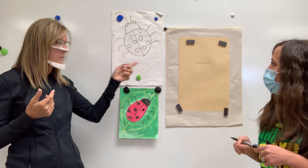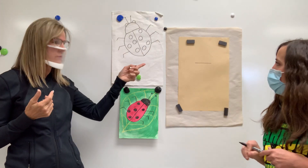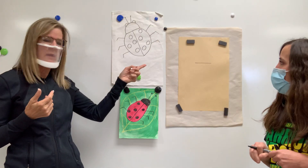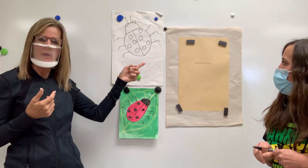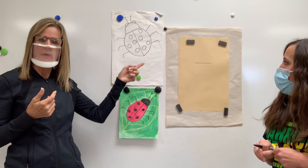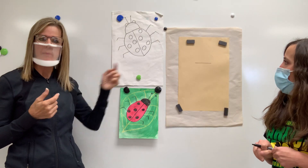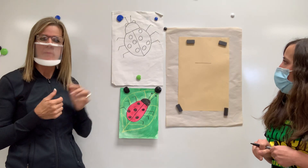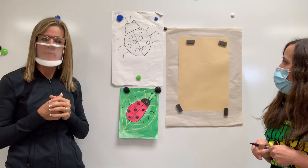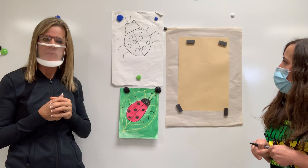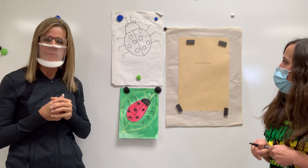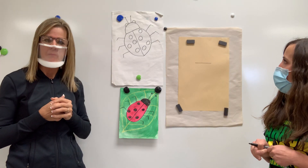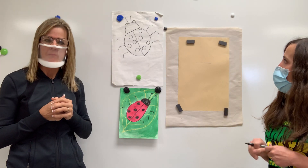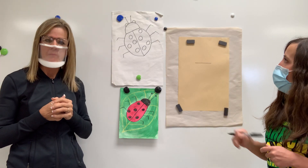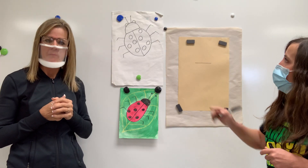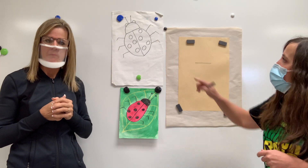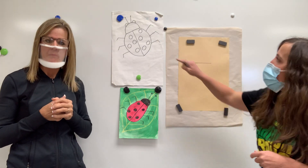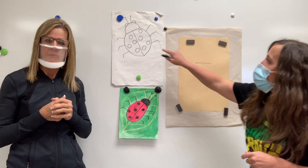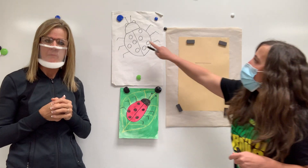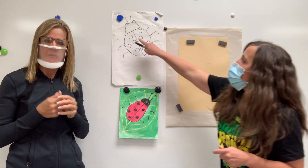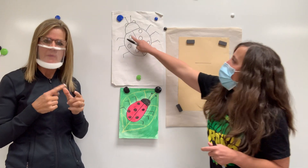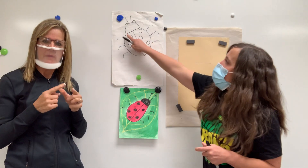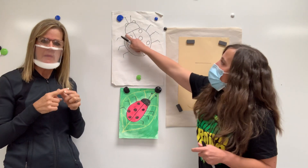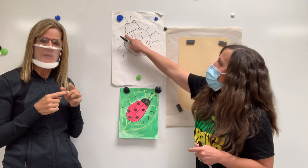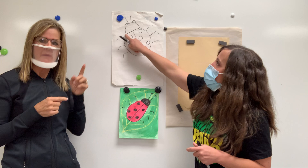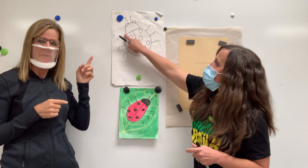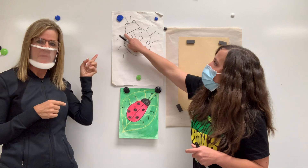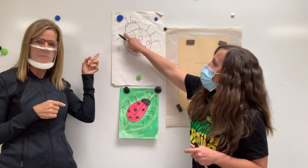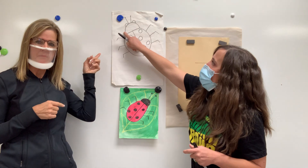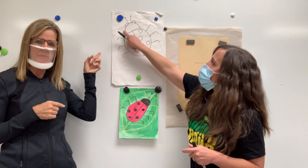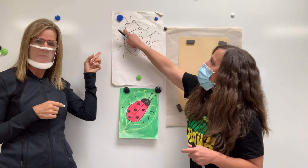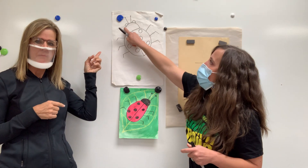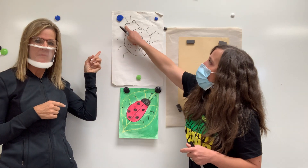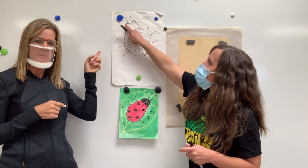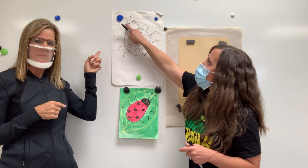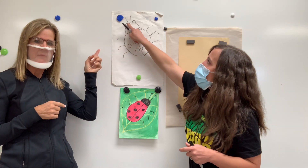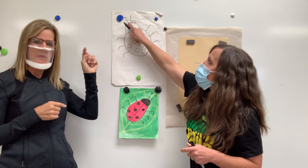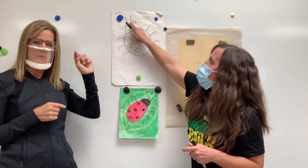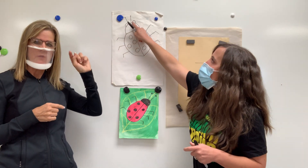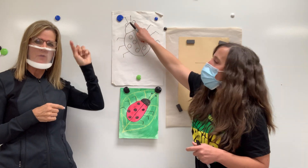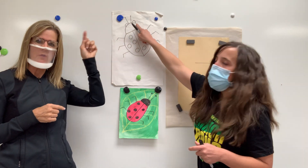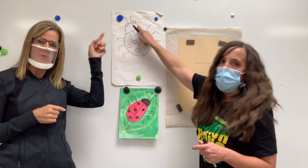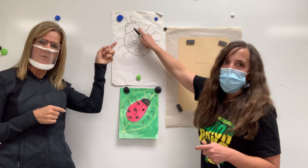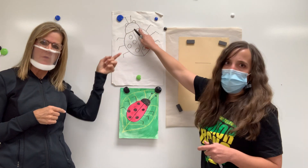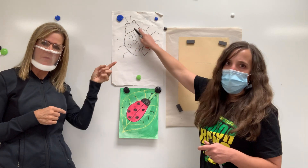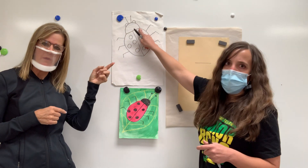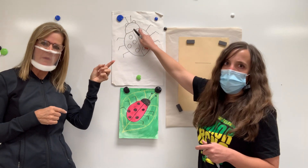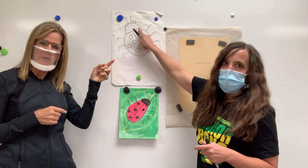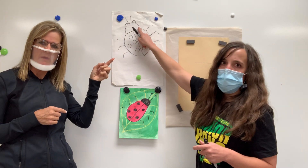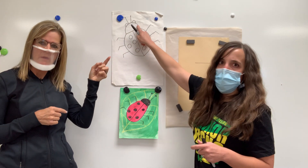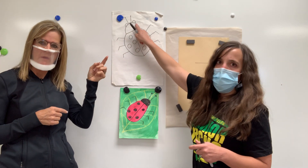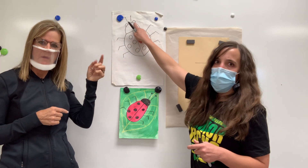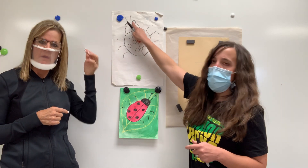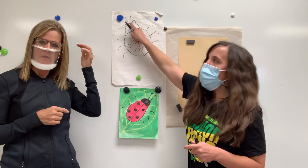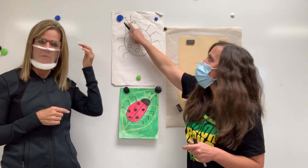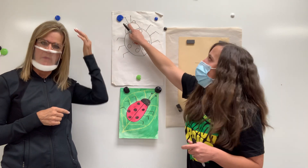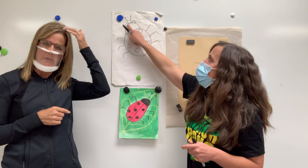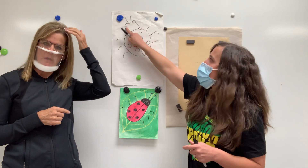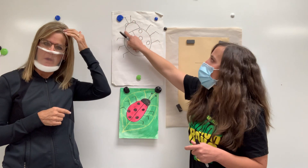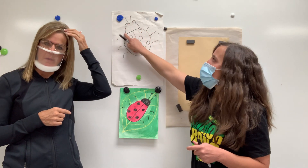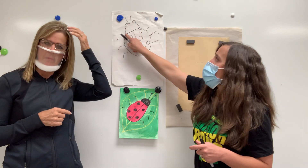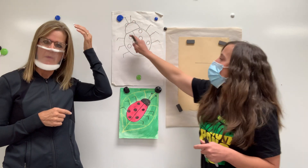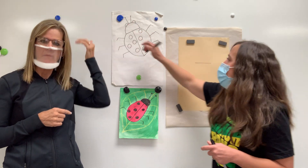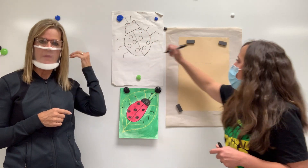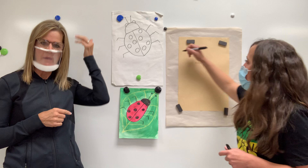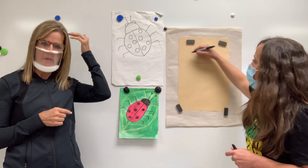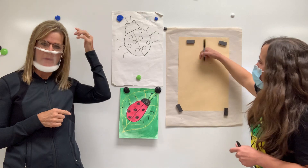line. And then there's a curved line on top for the top of the ladybug's head. I'm gonna follow this